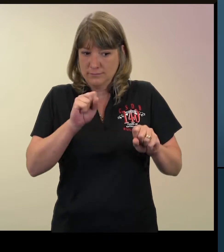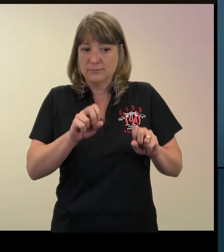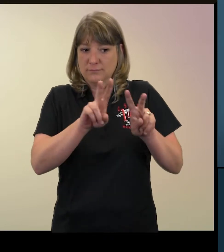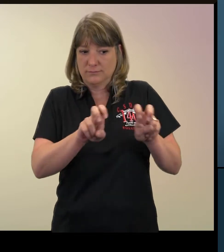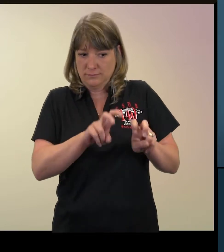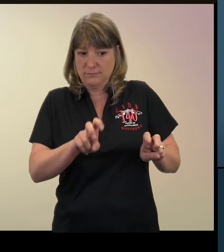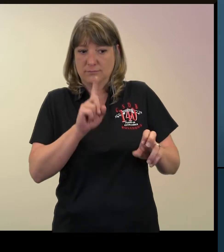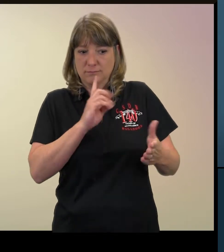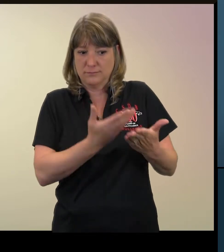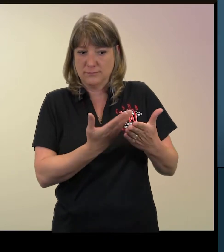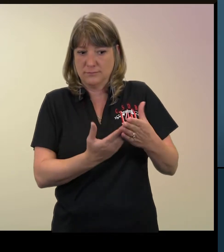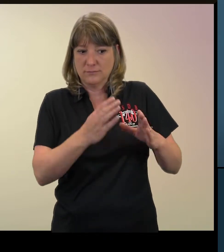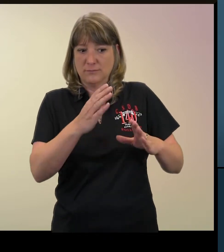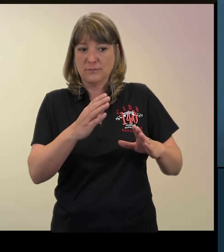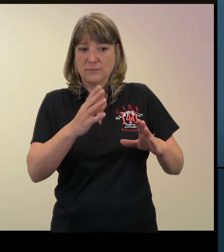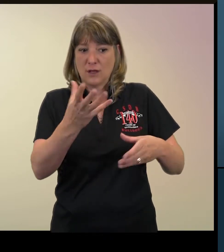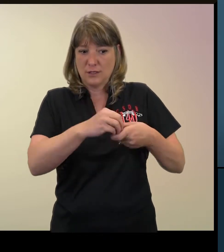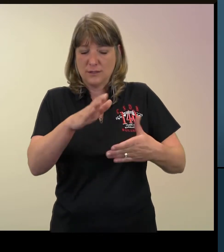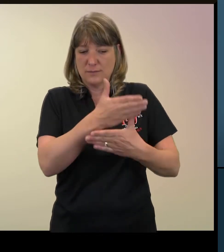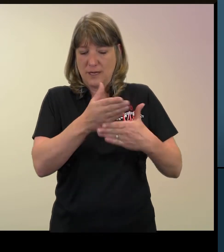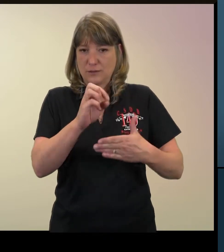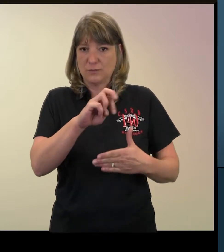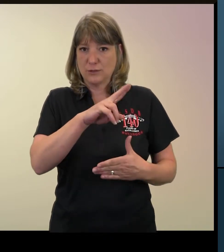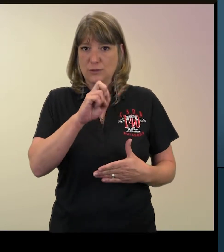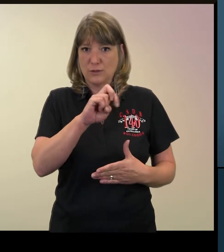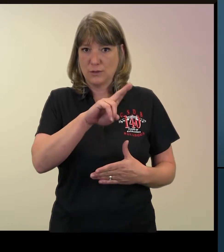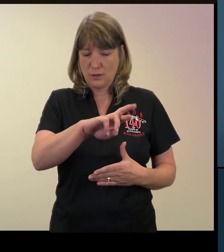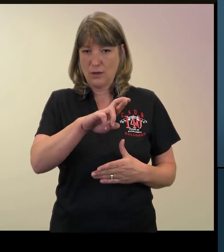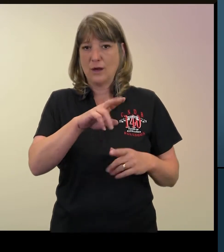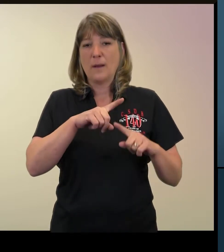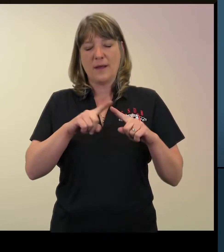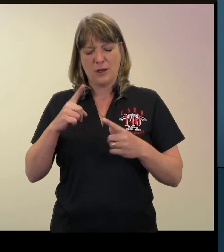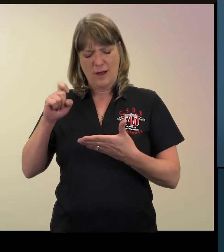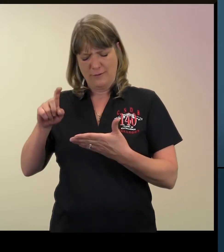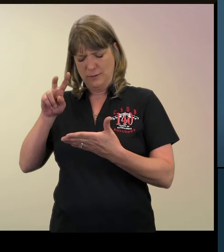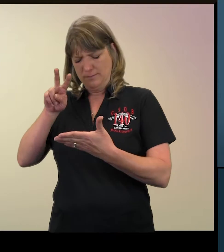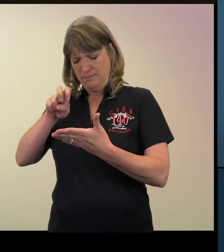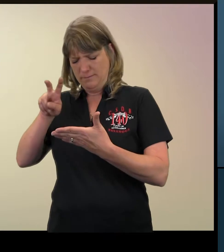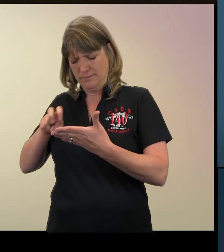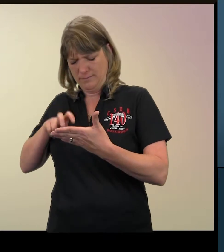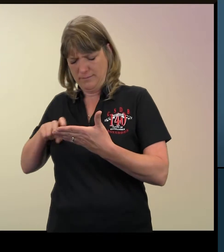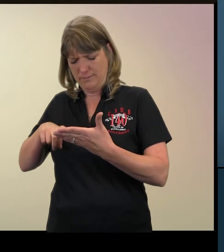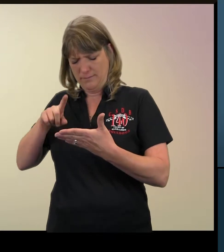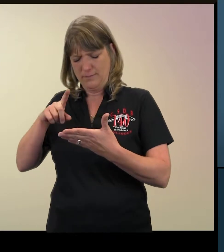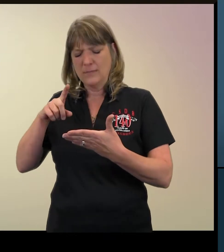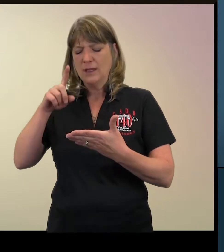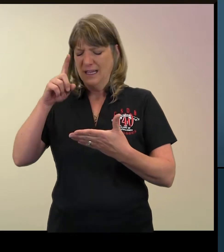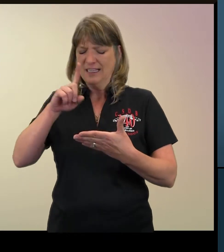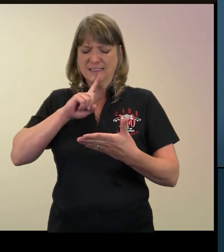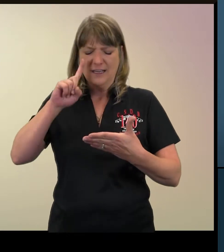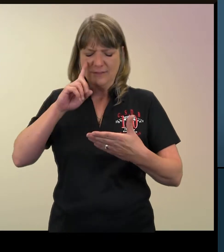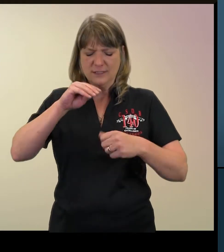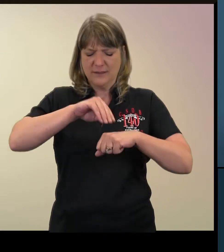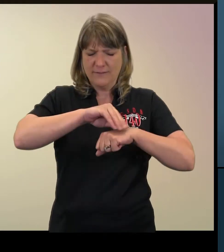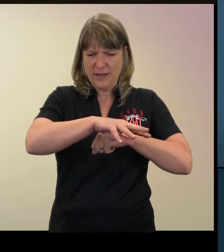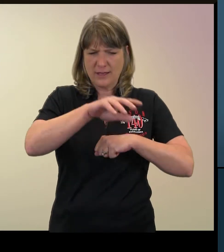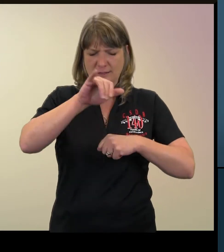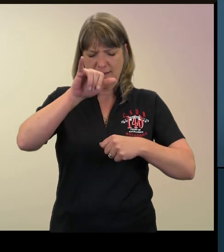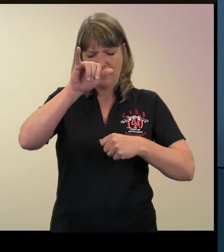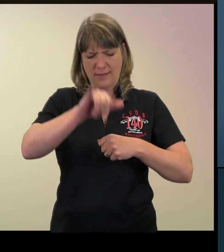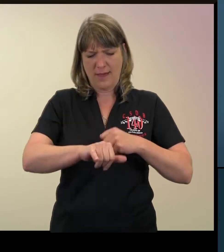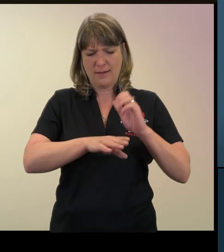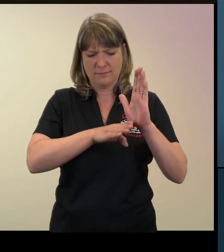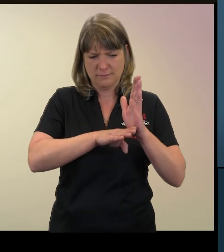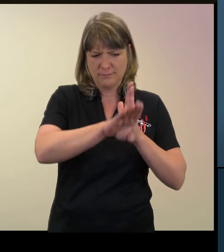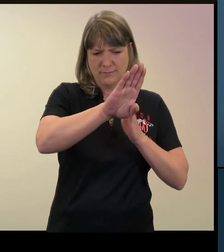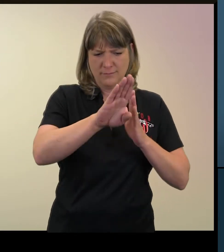possible autism spectrum disorder, but it has to be administered and interpreted with an understanding of how deafness affects the